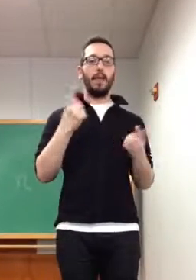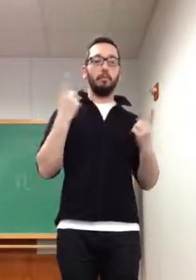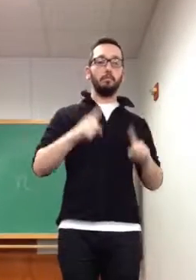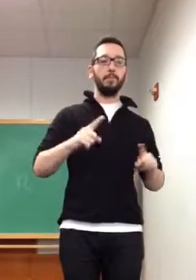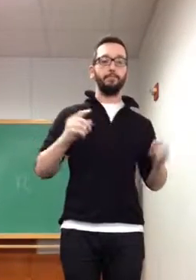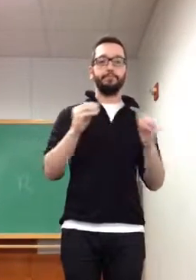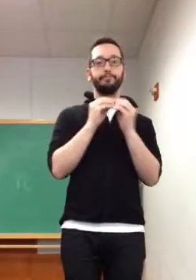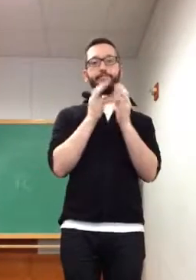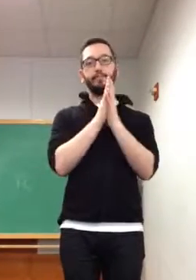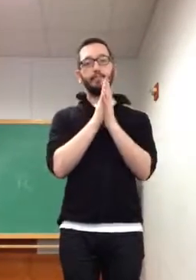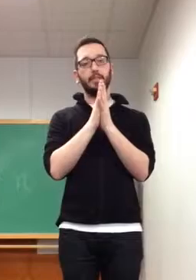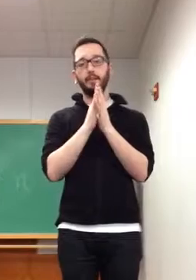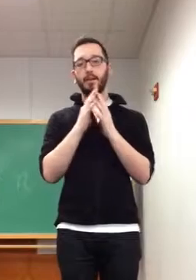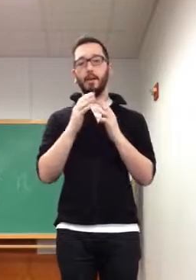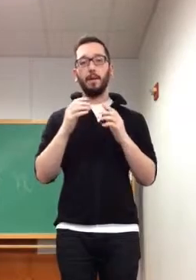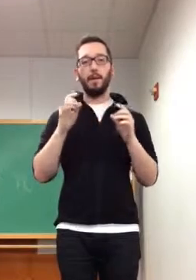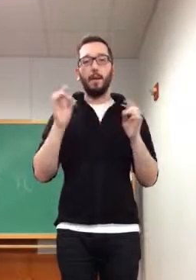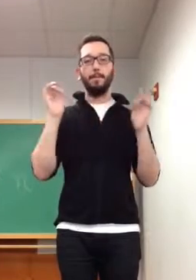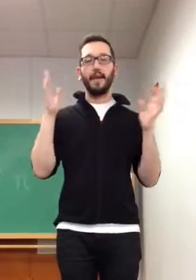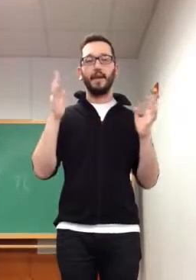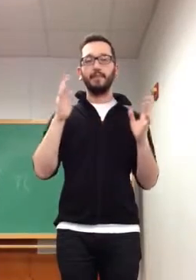1980s in which high school history teachers